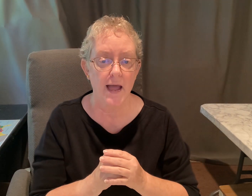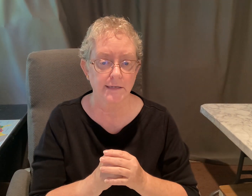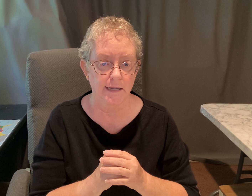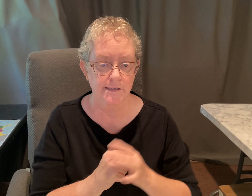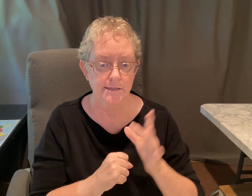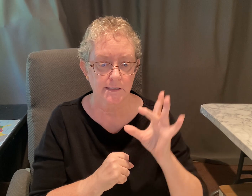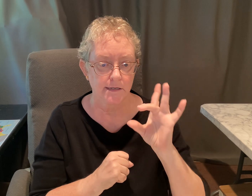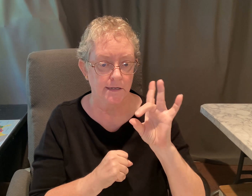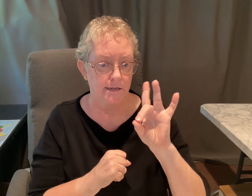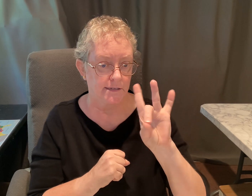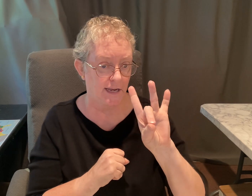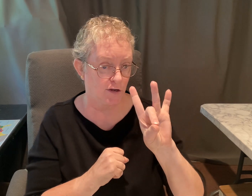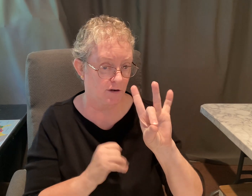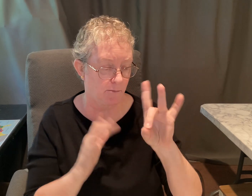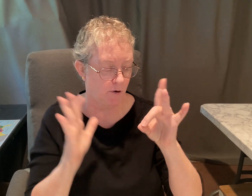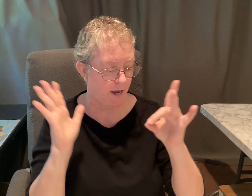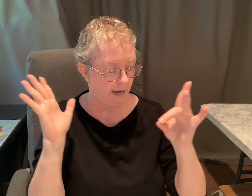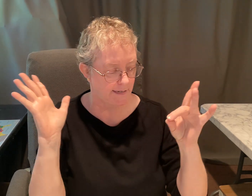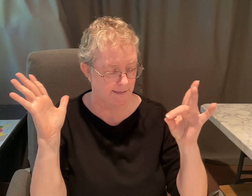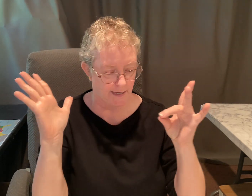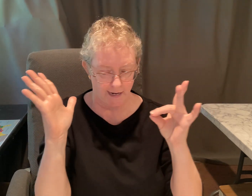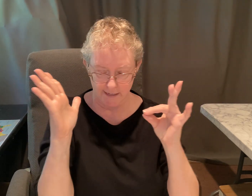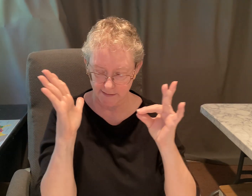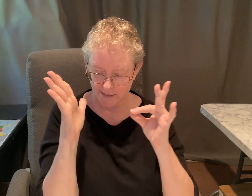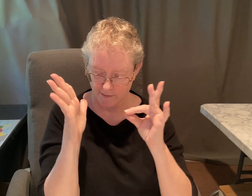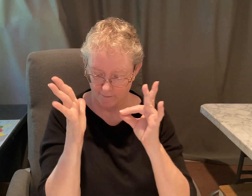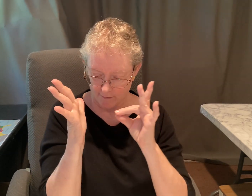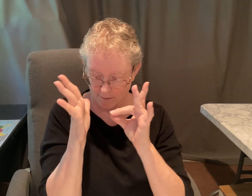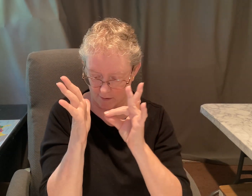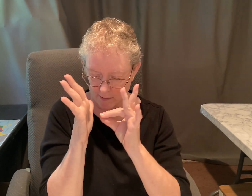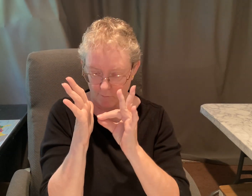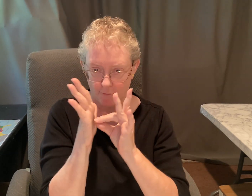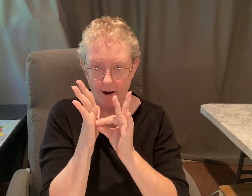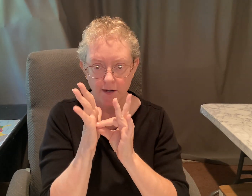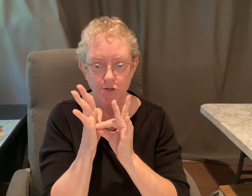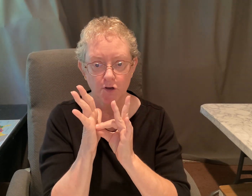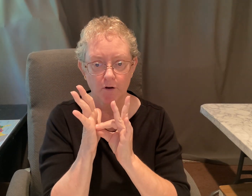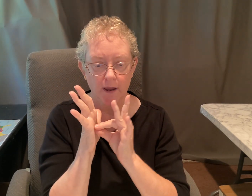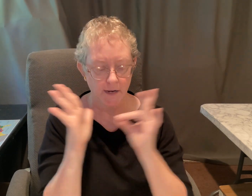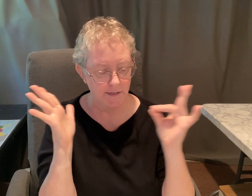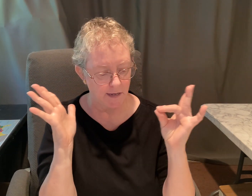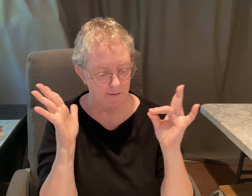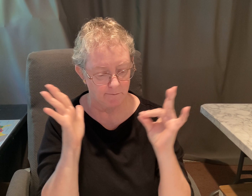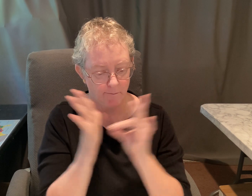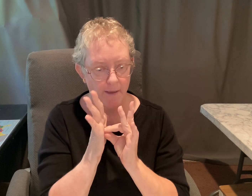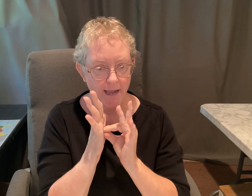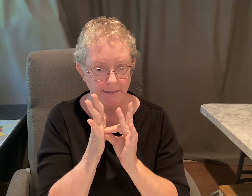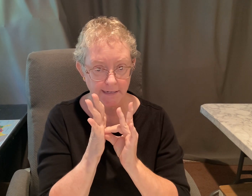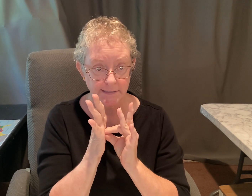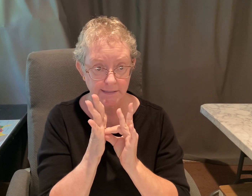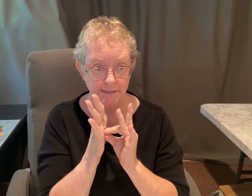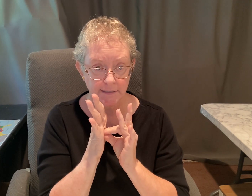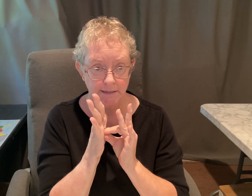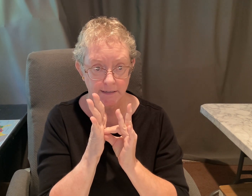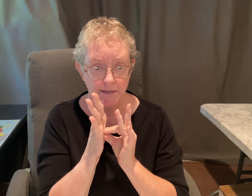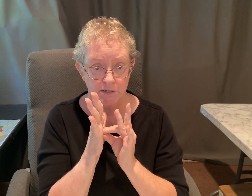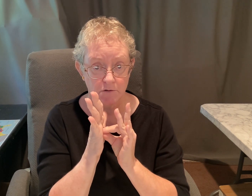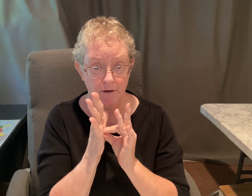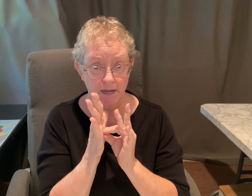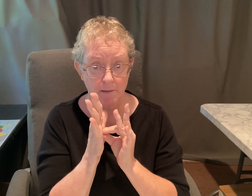Magnet. Take your number 8 and it's going to come right into your hand. Magnet. So what happens